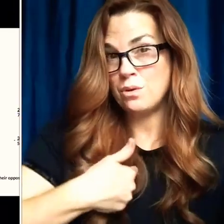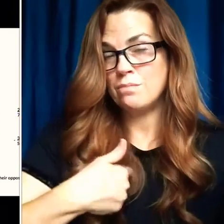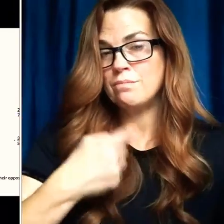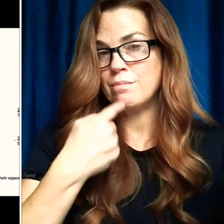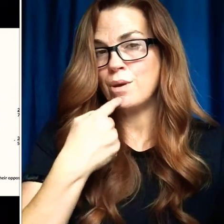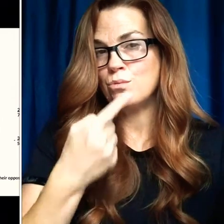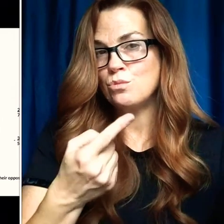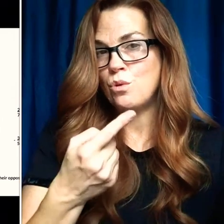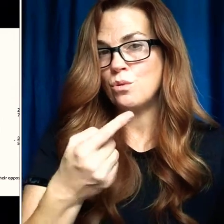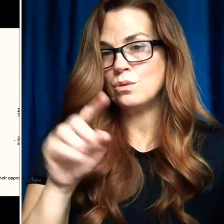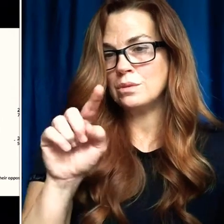which begins with Z.